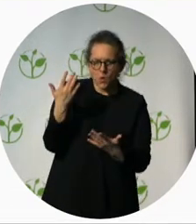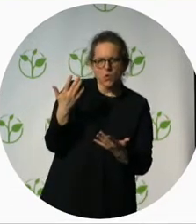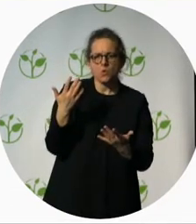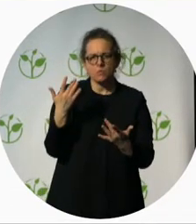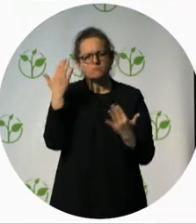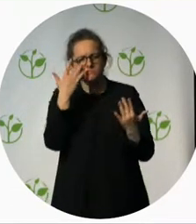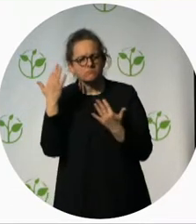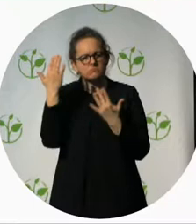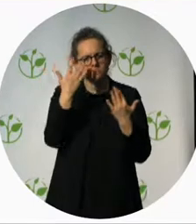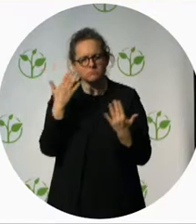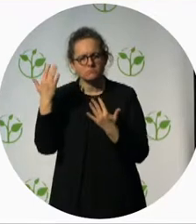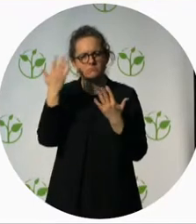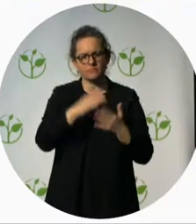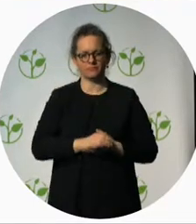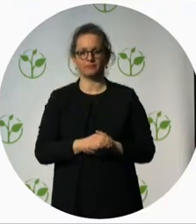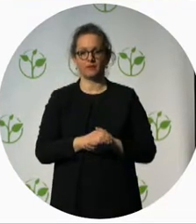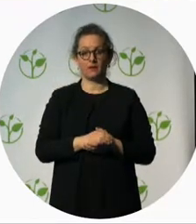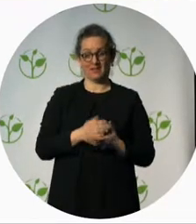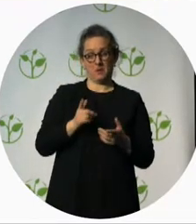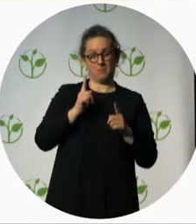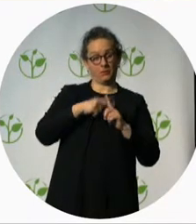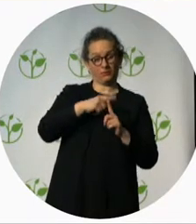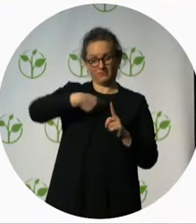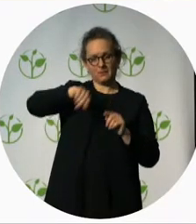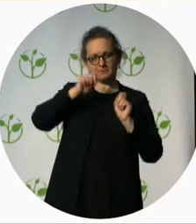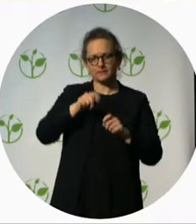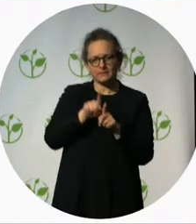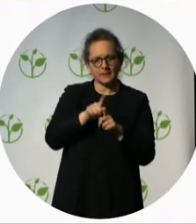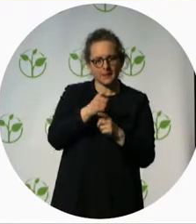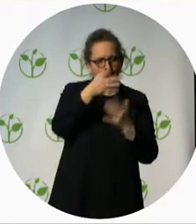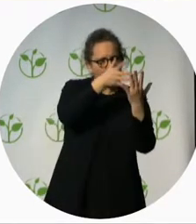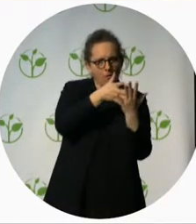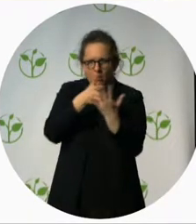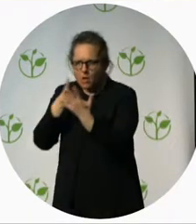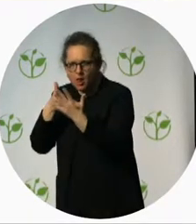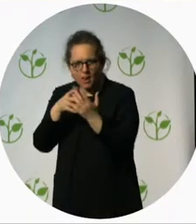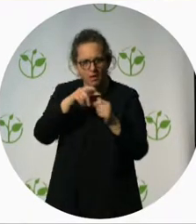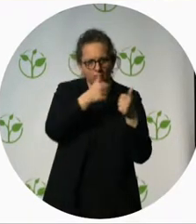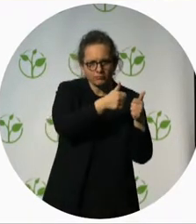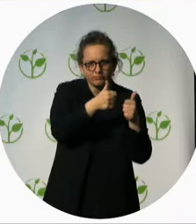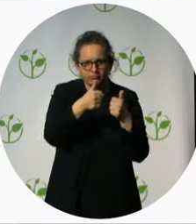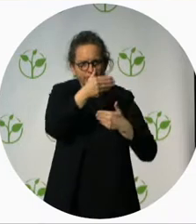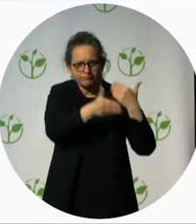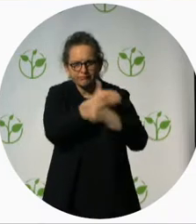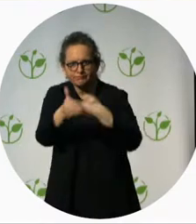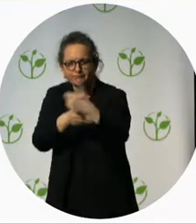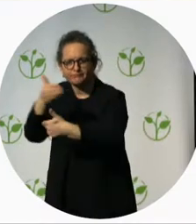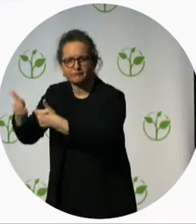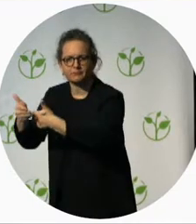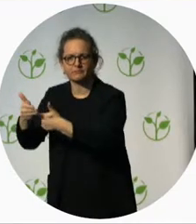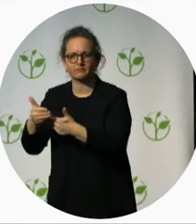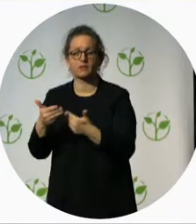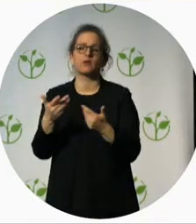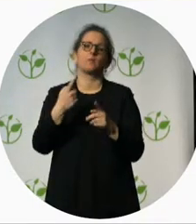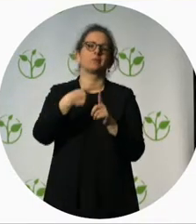a communal basis on the person with disability. But we are seeing another phenomenon in demographics, which is the aging of our